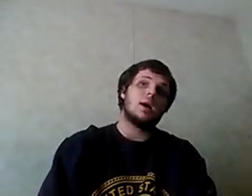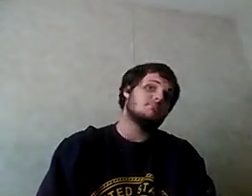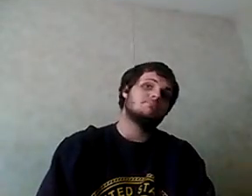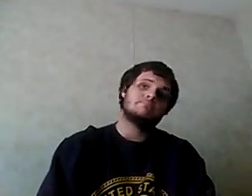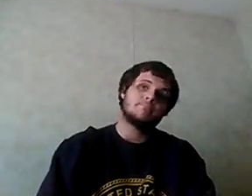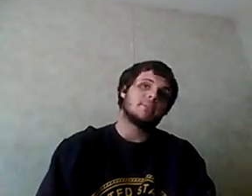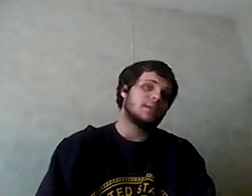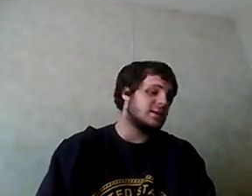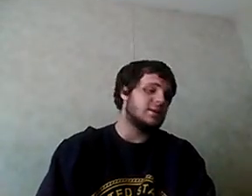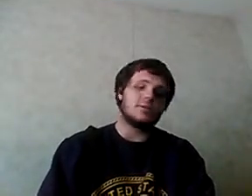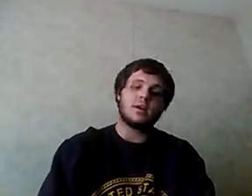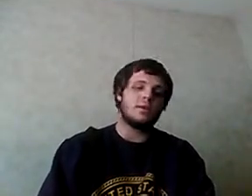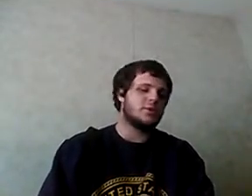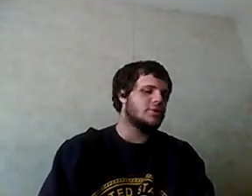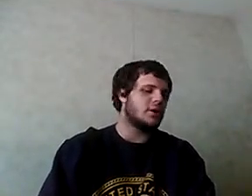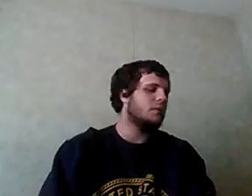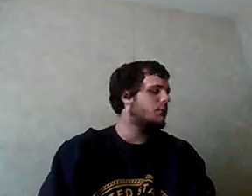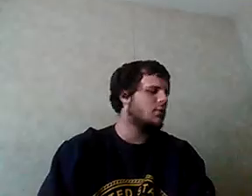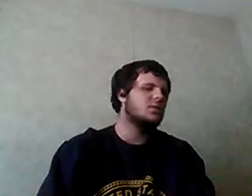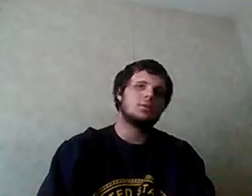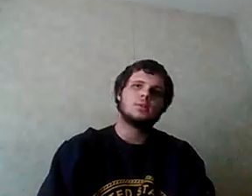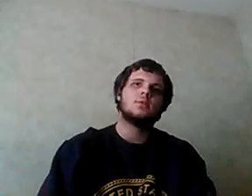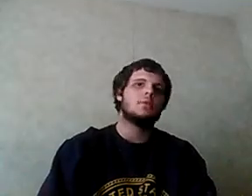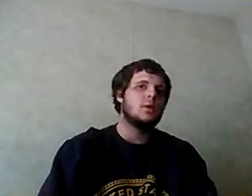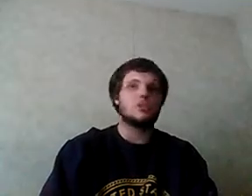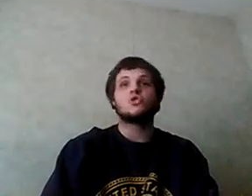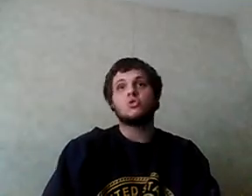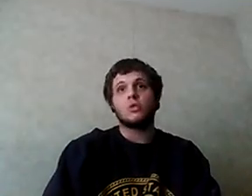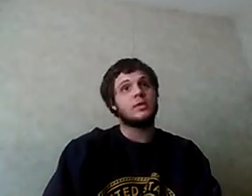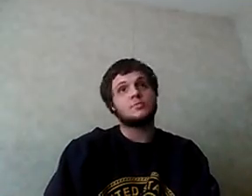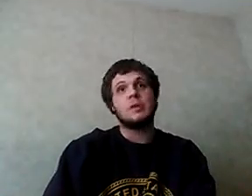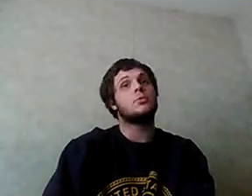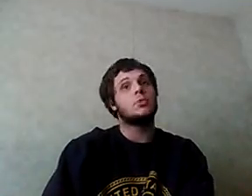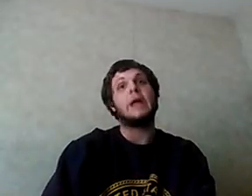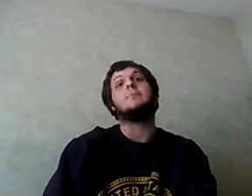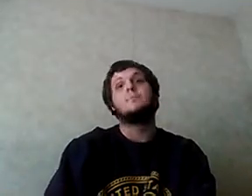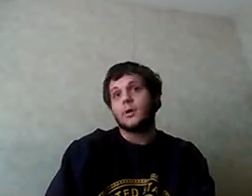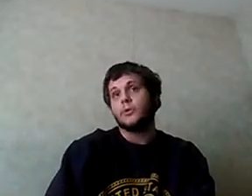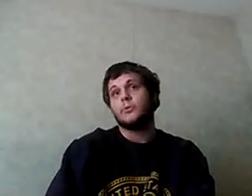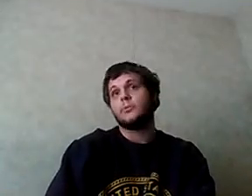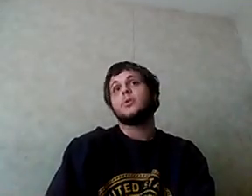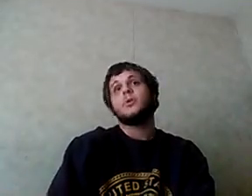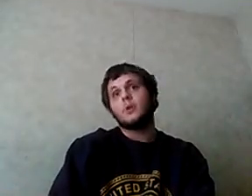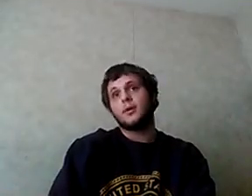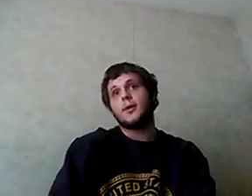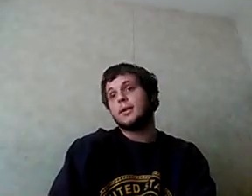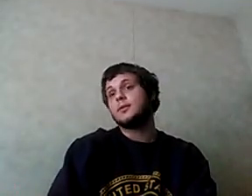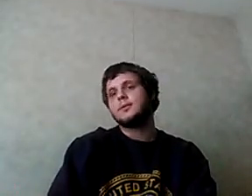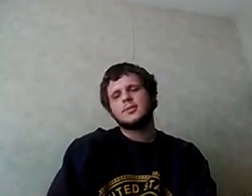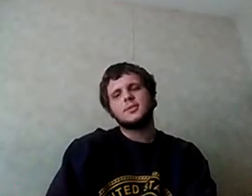yeah, the tier 90 stuff hits people like butter. Alright?